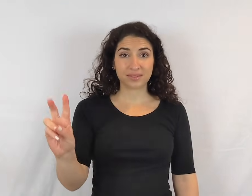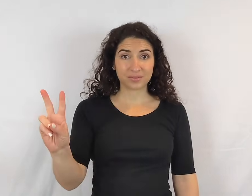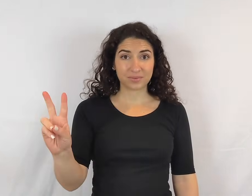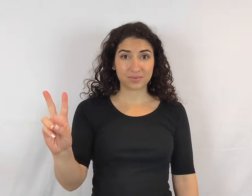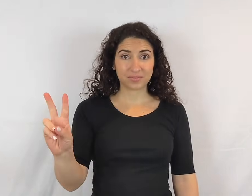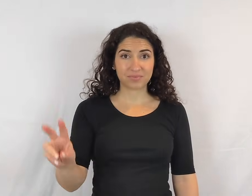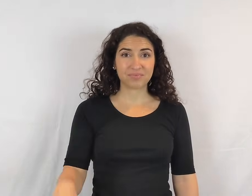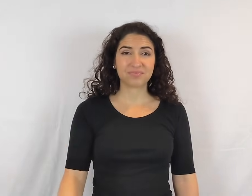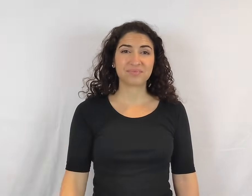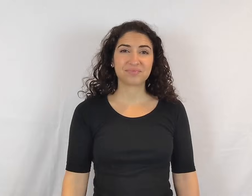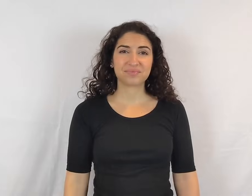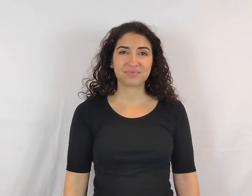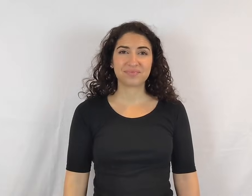2002.